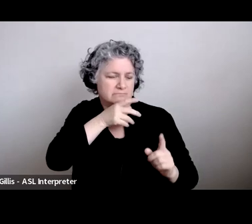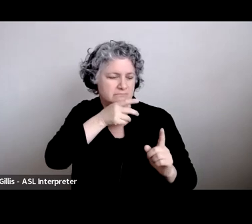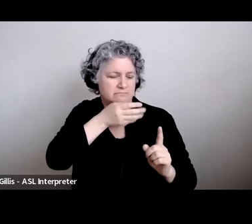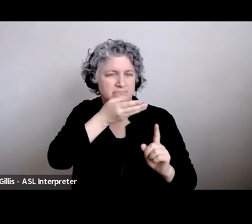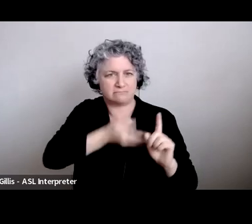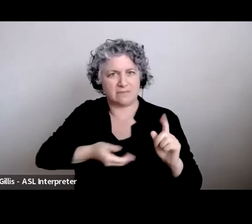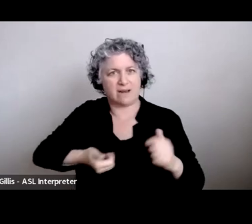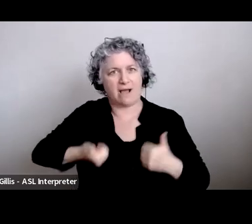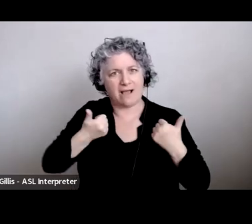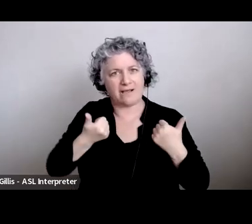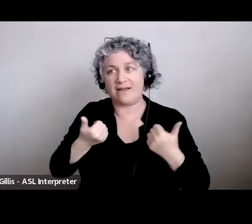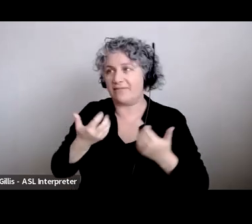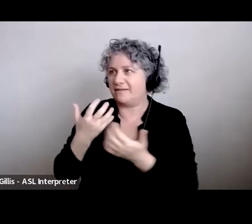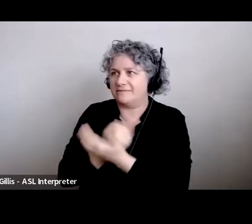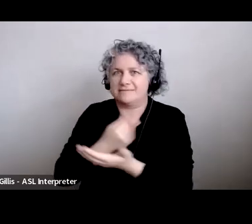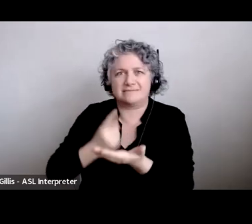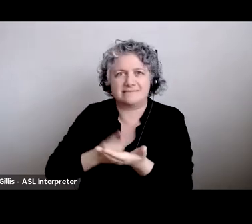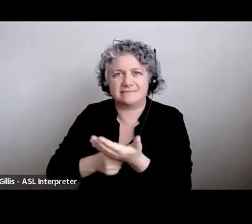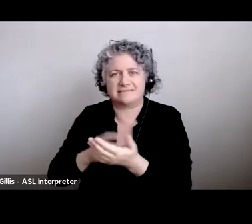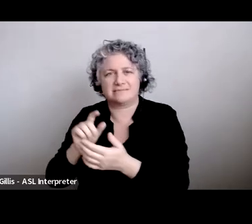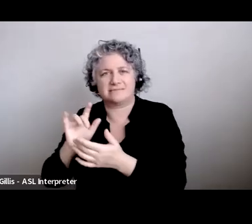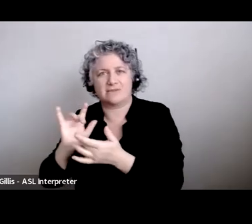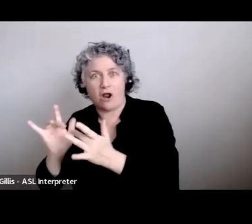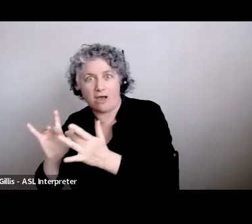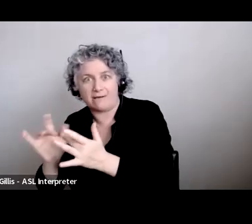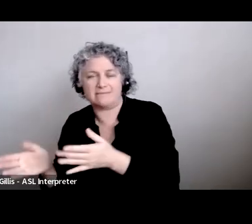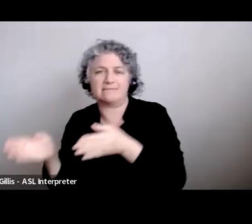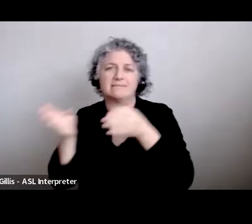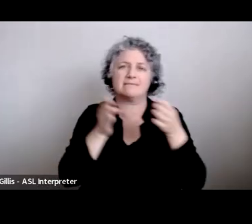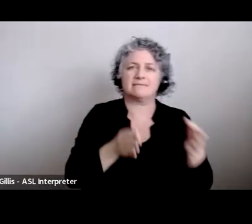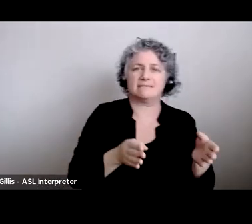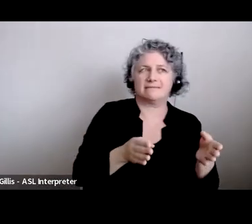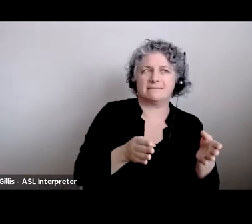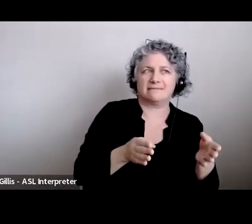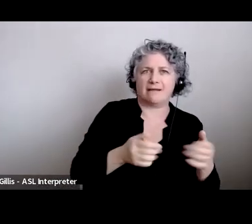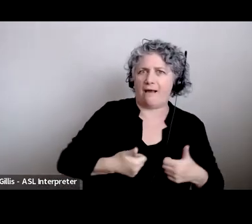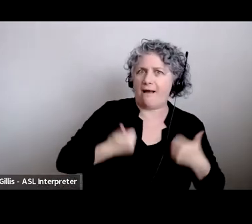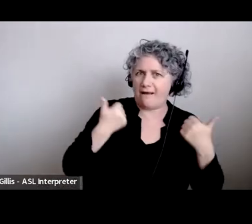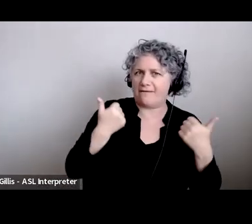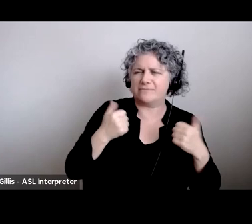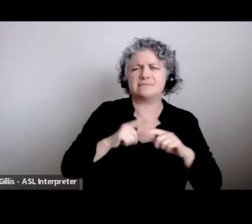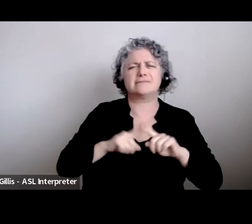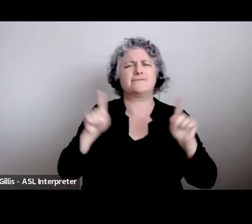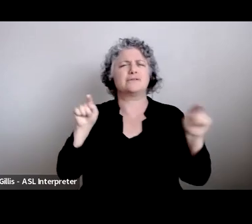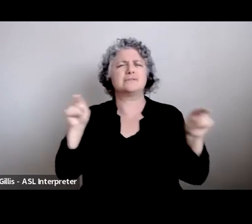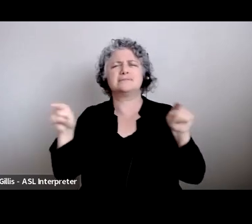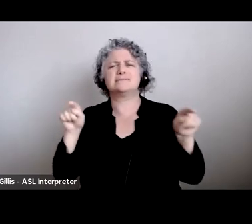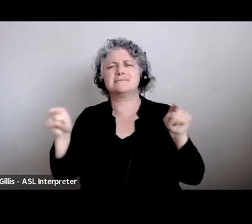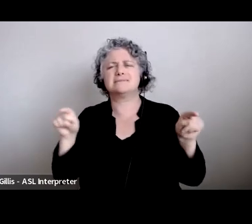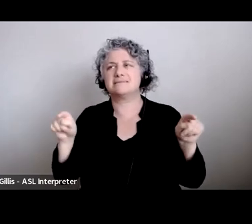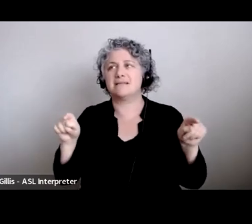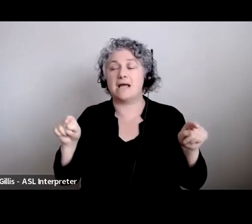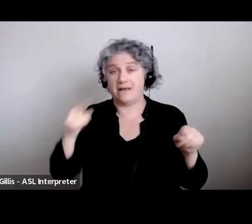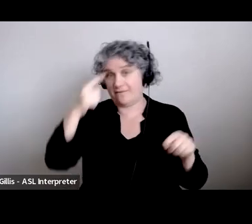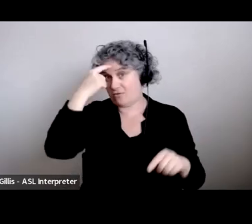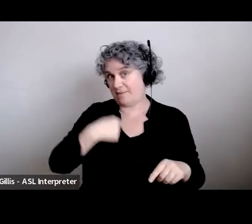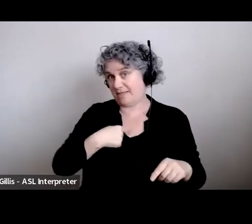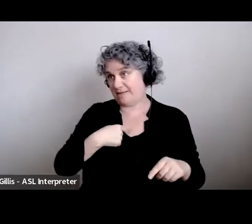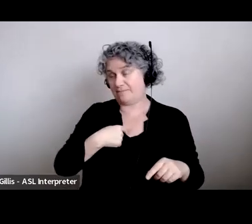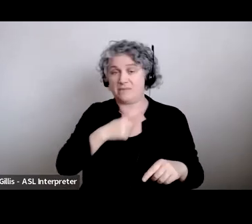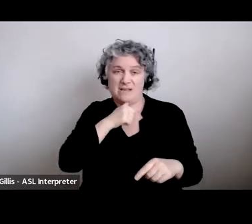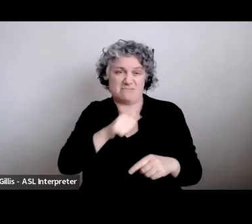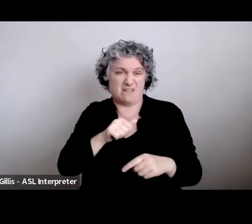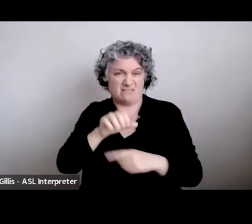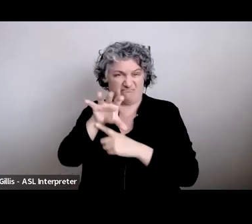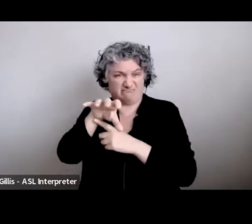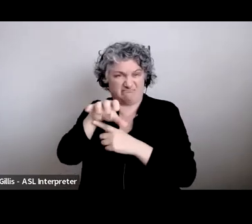what's the difference of the experience. Because for me, you can't really, I don't understand. I don't know enough about, I'm not a filmmaker,